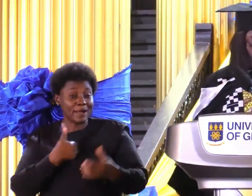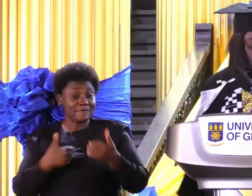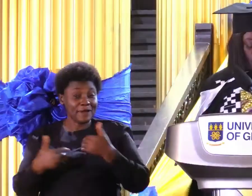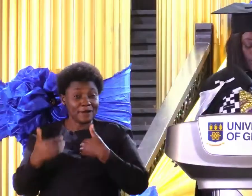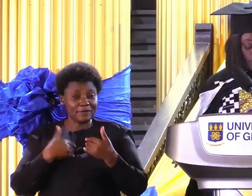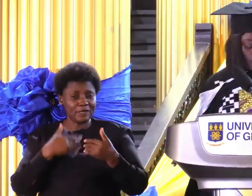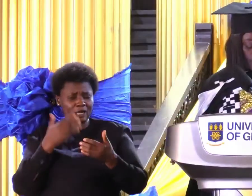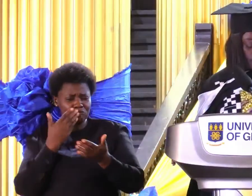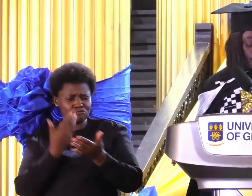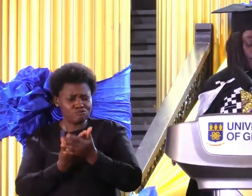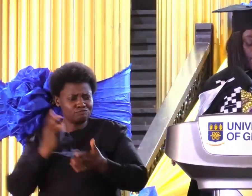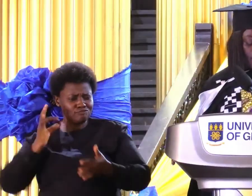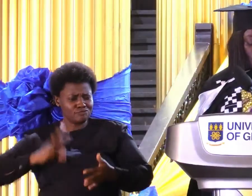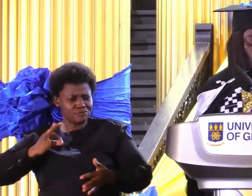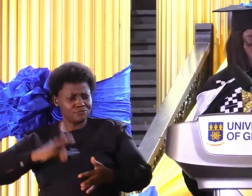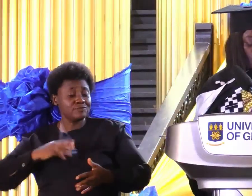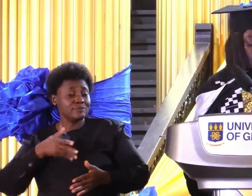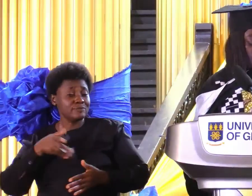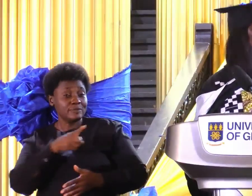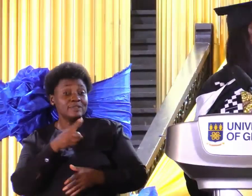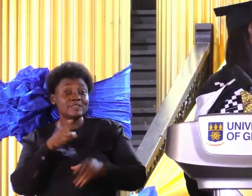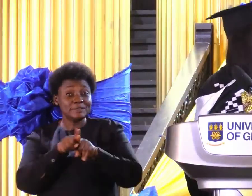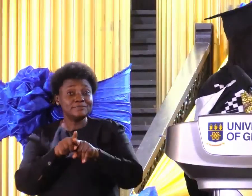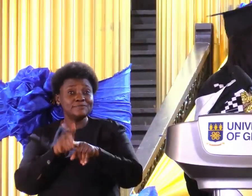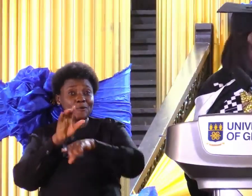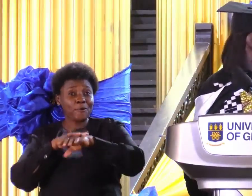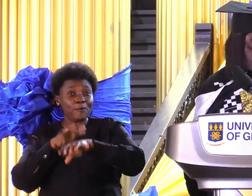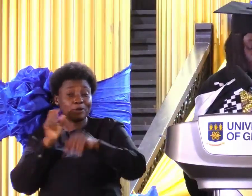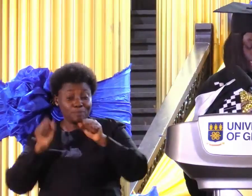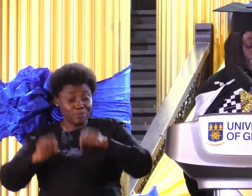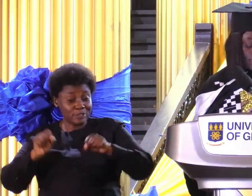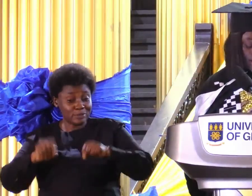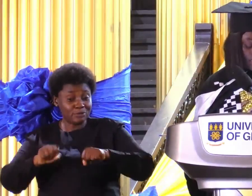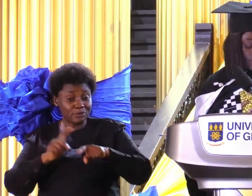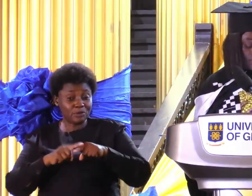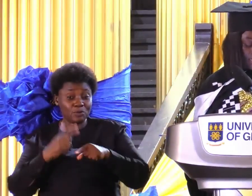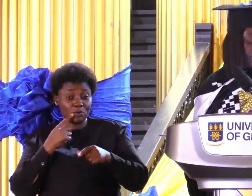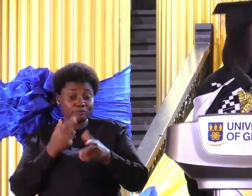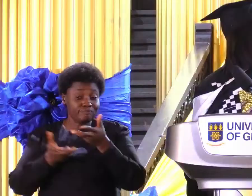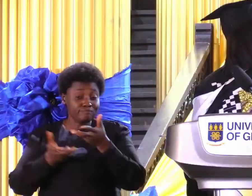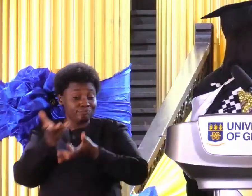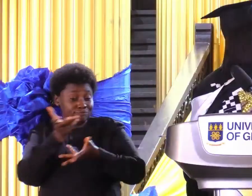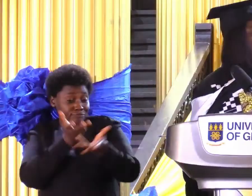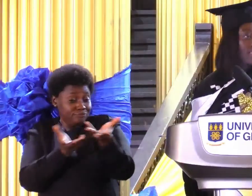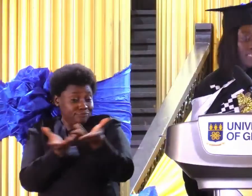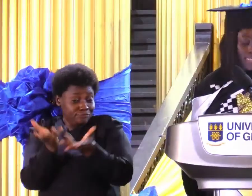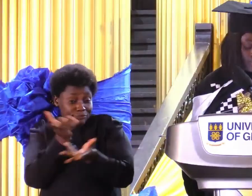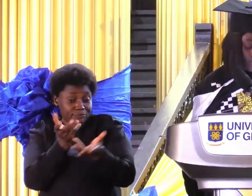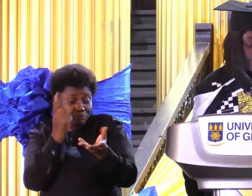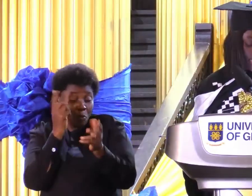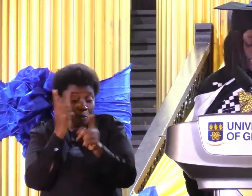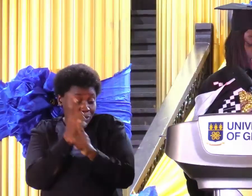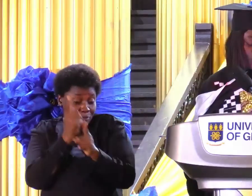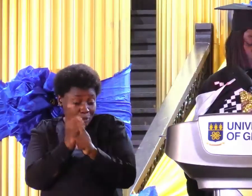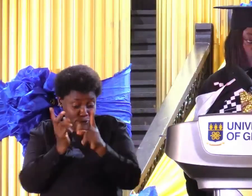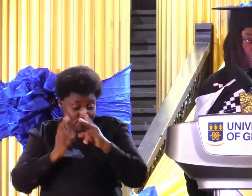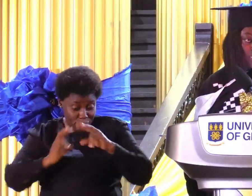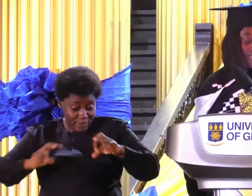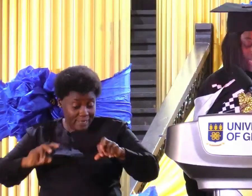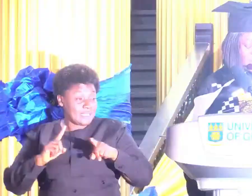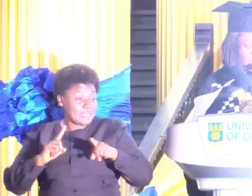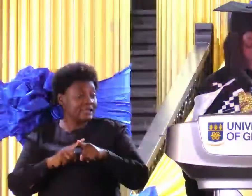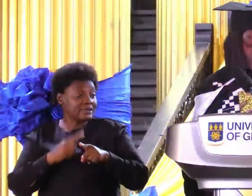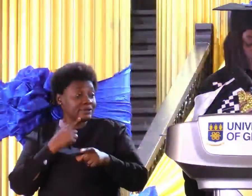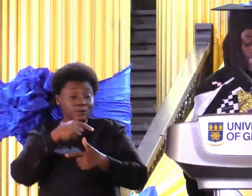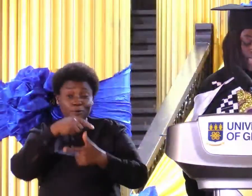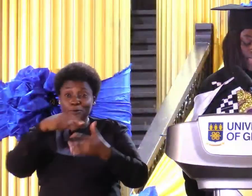medicinal benefits, and also cautioning us on the possible herb-drug interactions and the need for proper research in the use of these